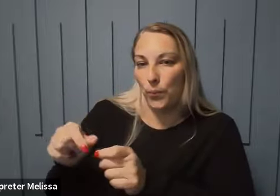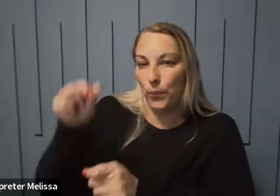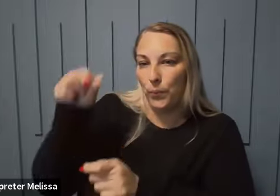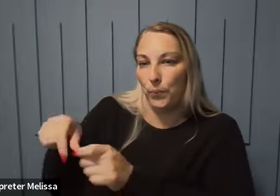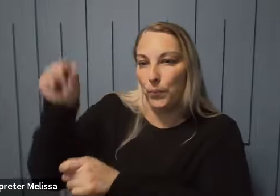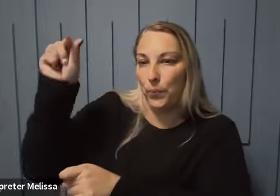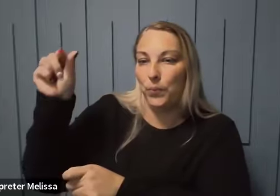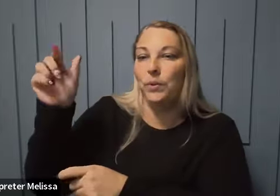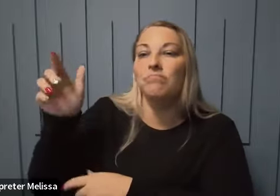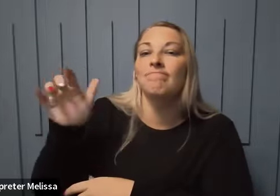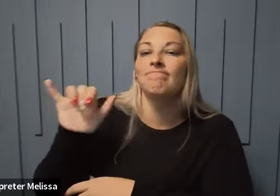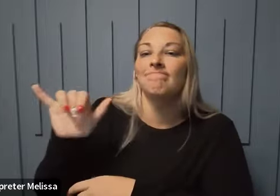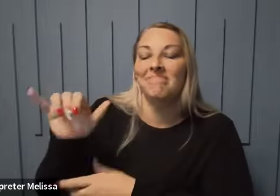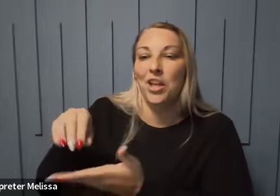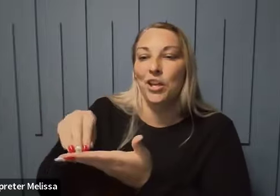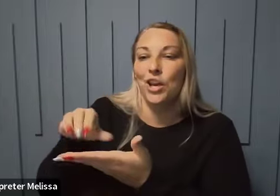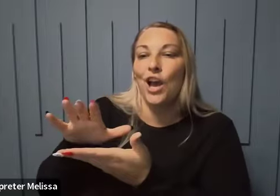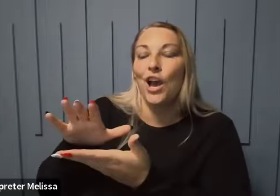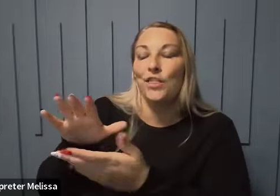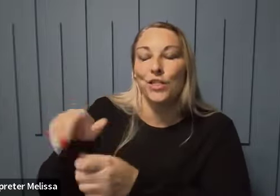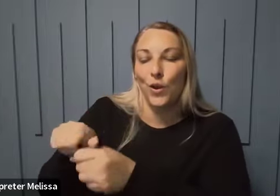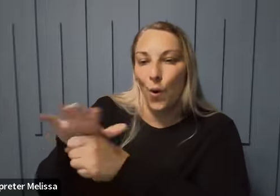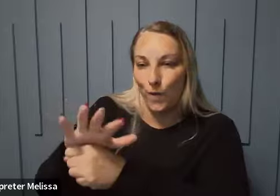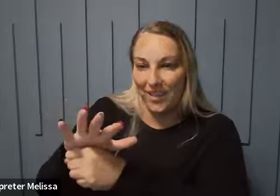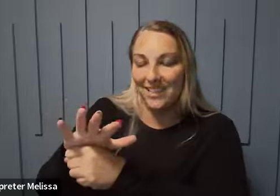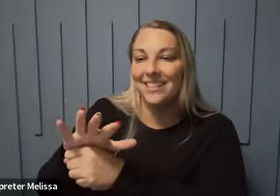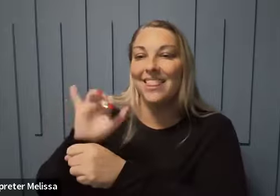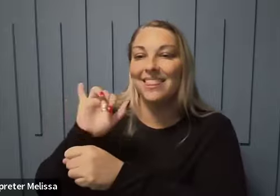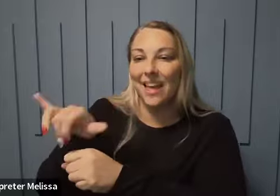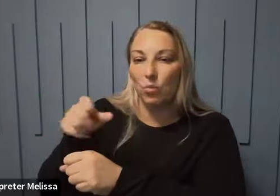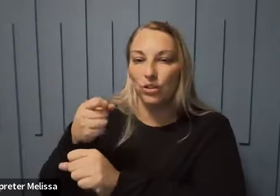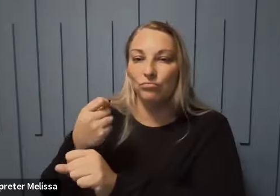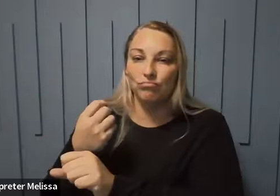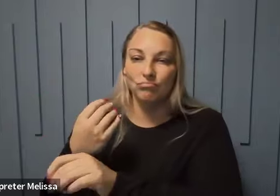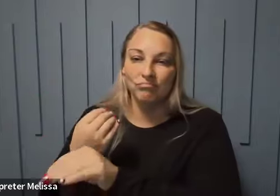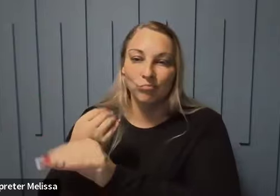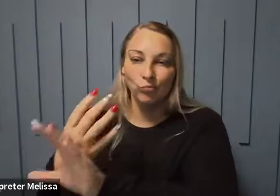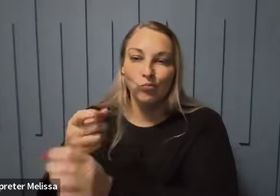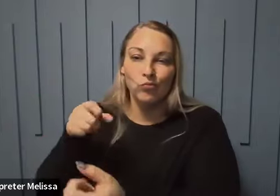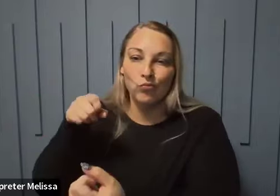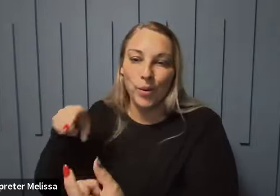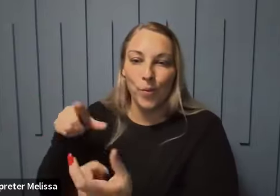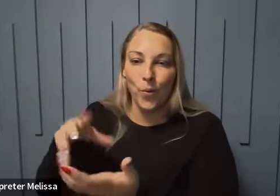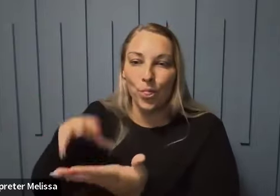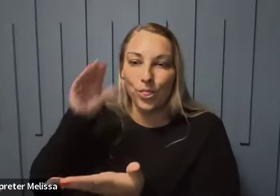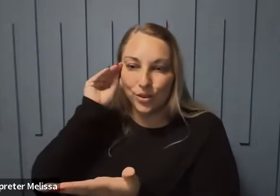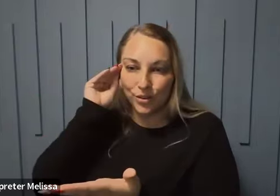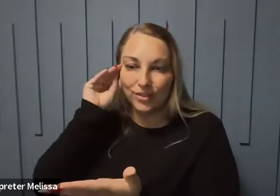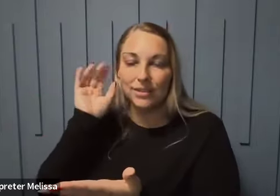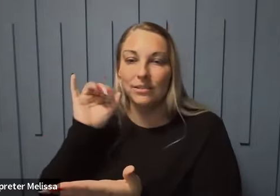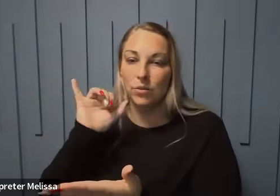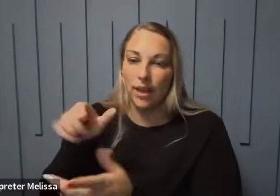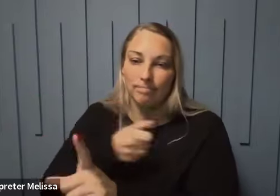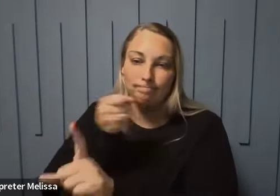learning. I like to document that in there just because I think remote learning was impactful. But as you can see, like student A